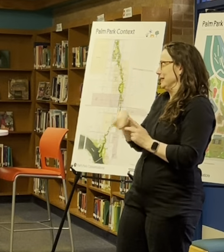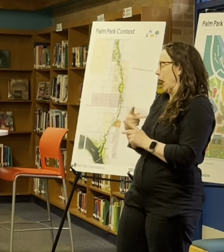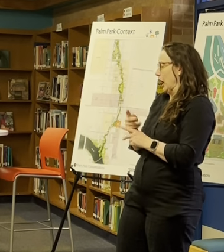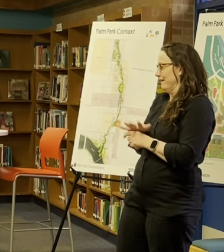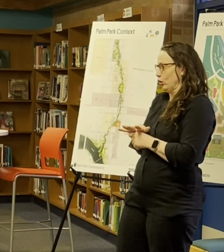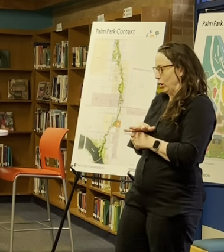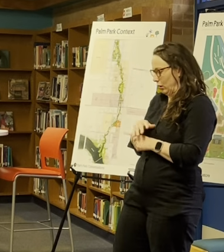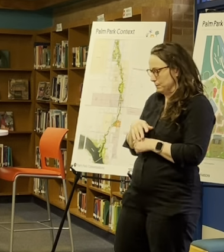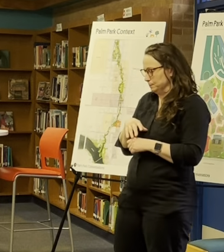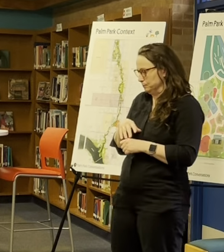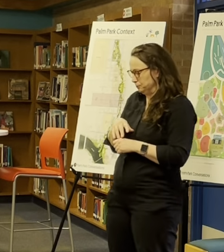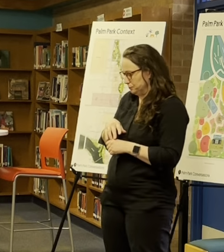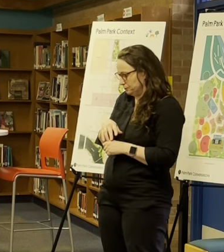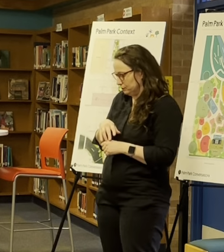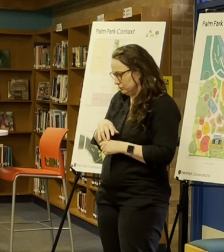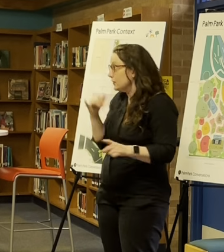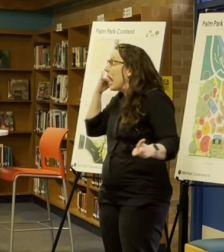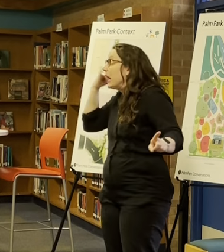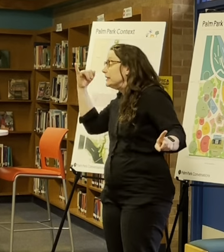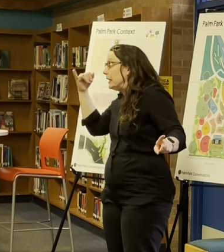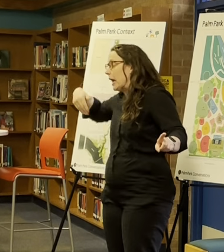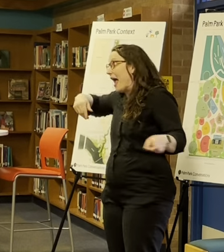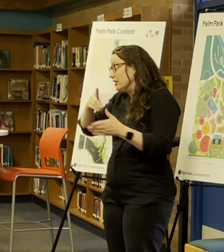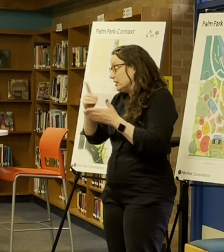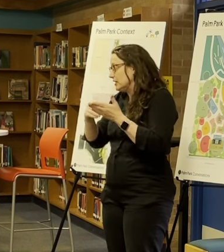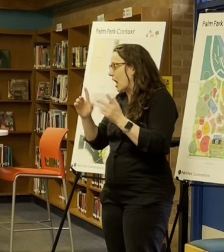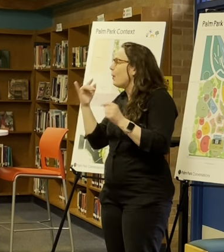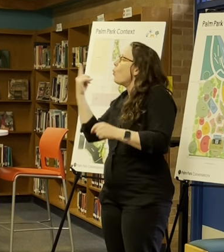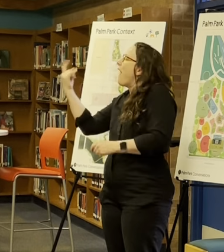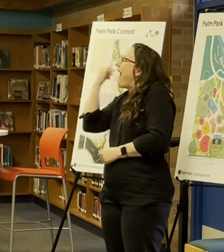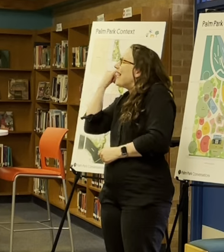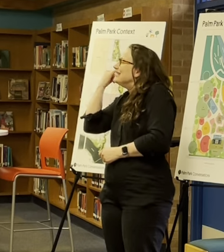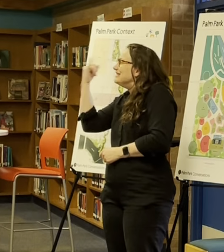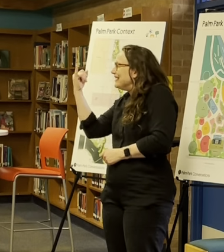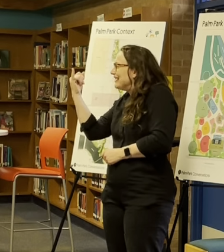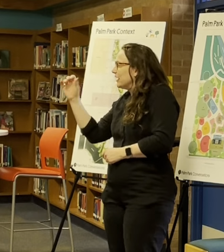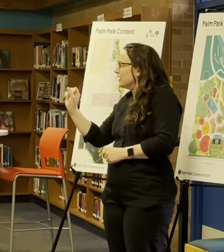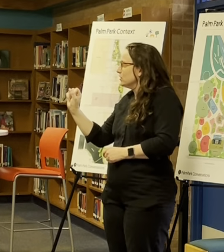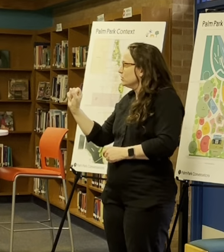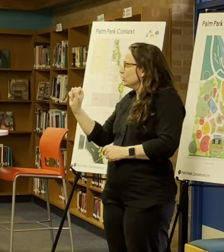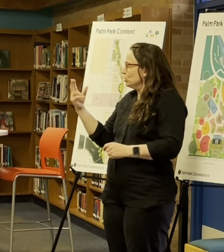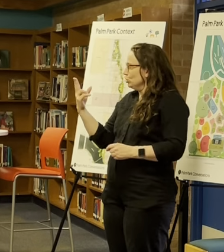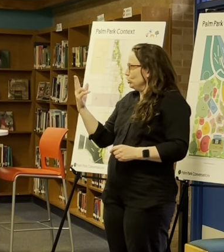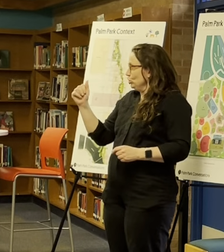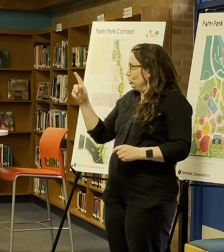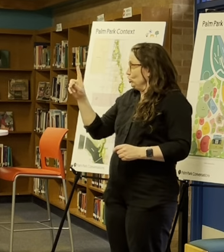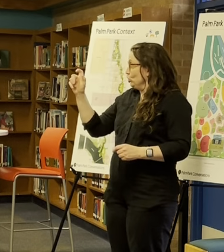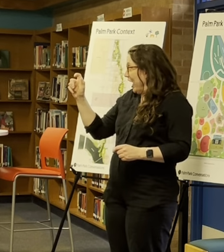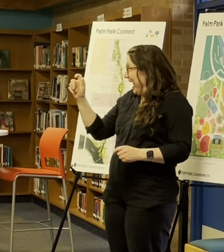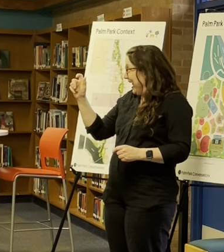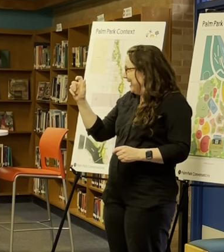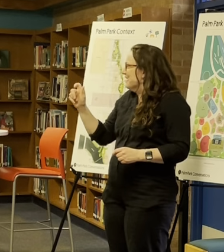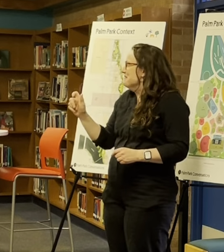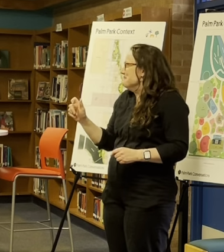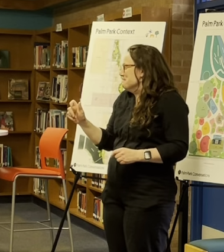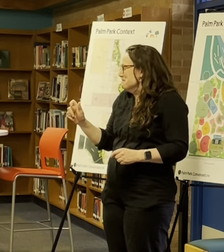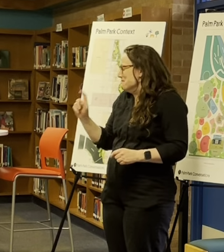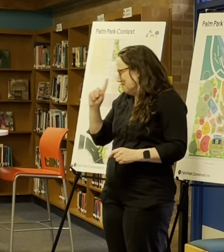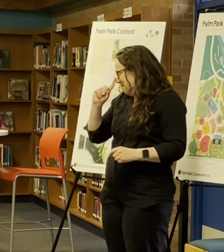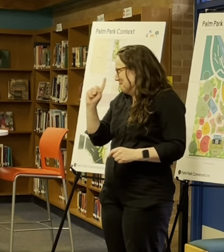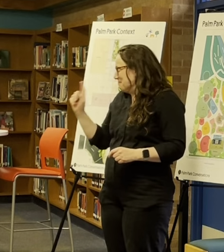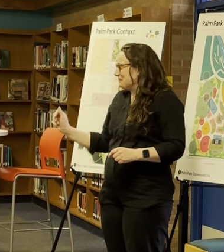The idea, and this is not a design, but just an idea, was that shade does not just have to be like a solid, kind of heavy thing. It